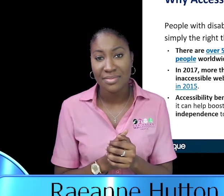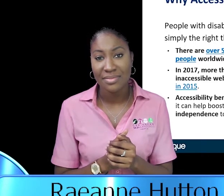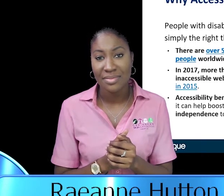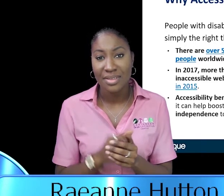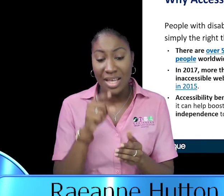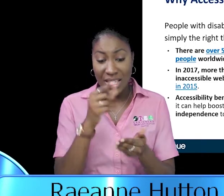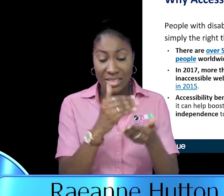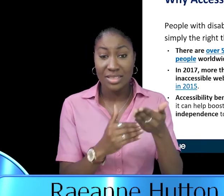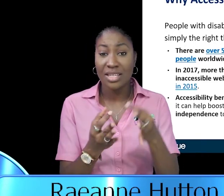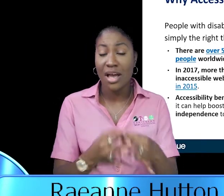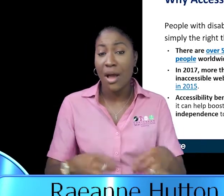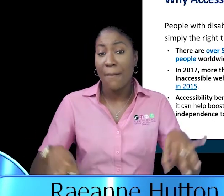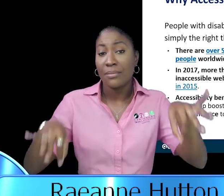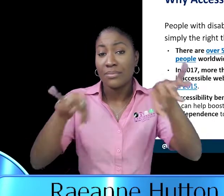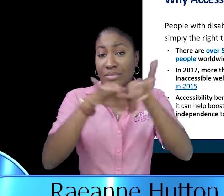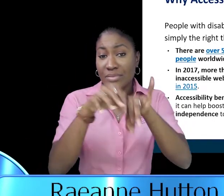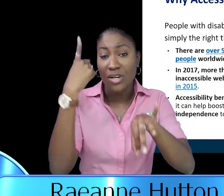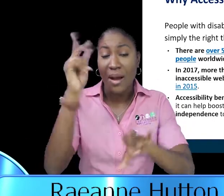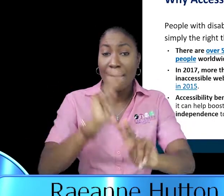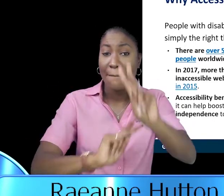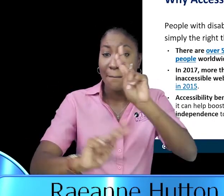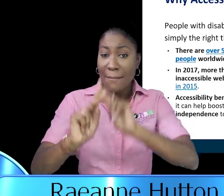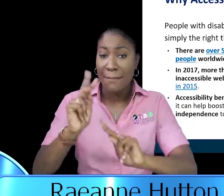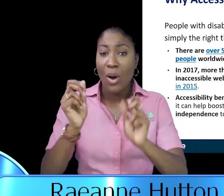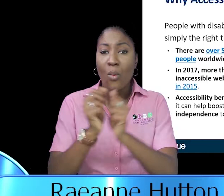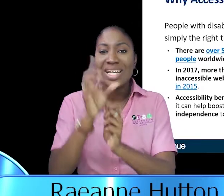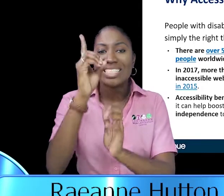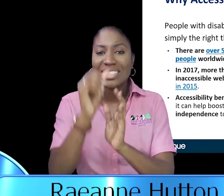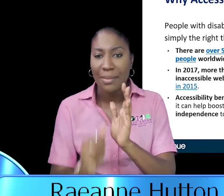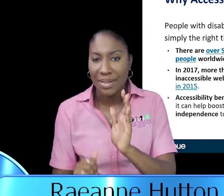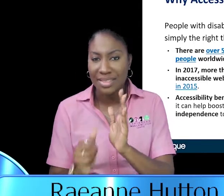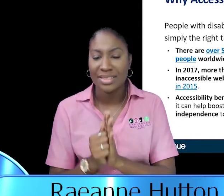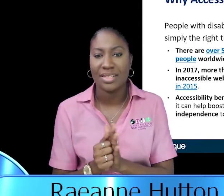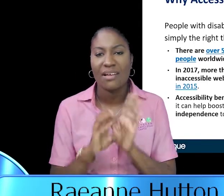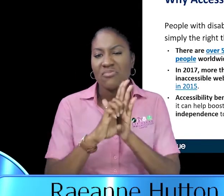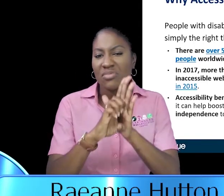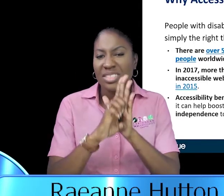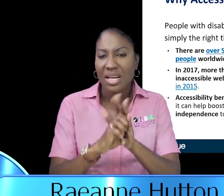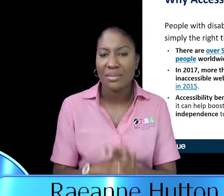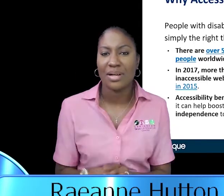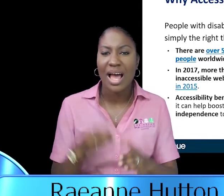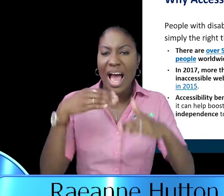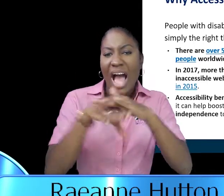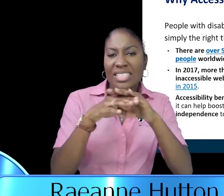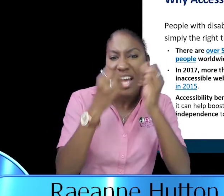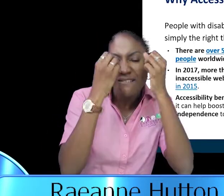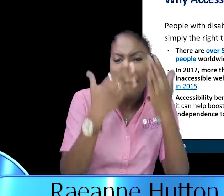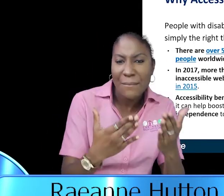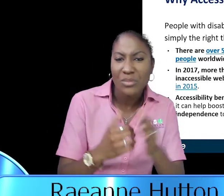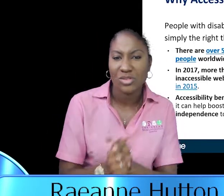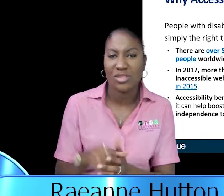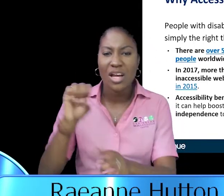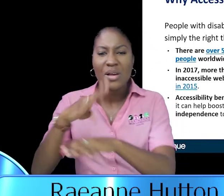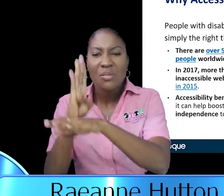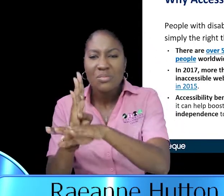important set of human rights related to people with disabilities. And part of that is access to information, employment, and